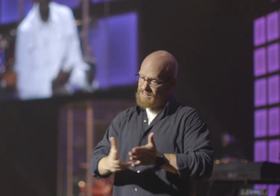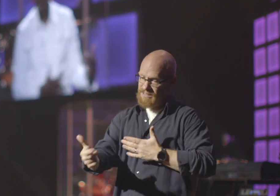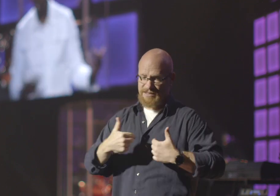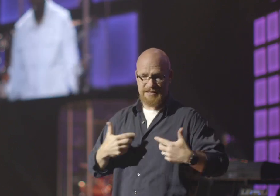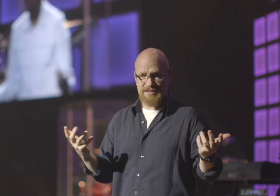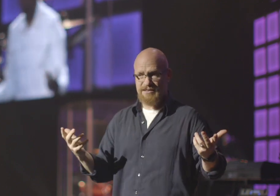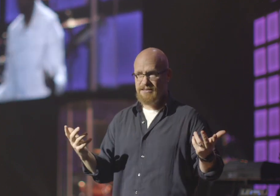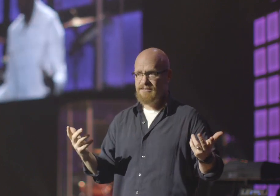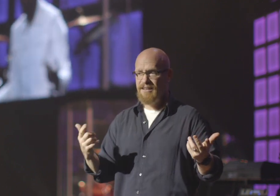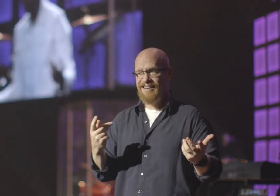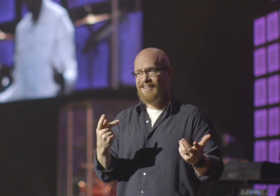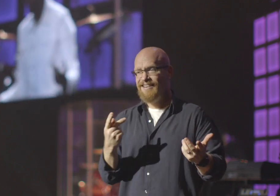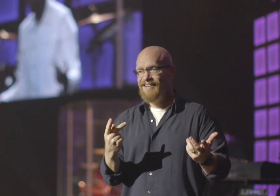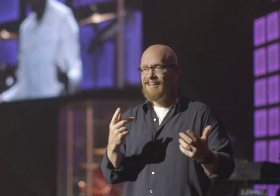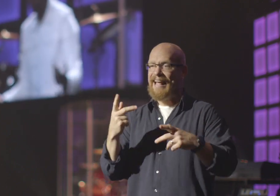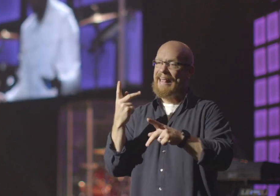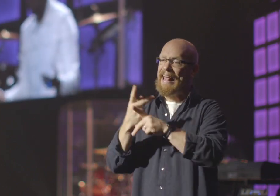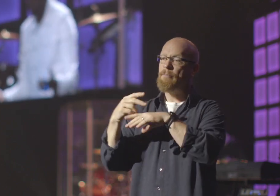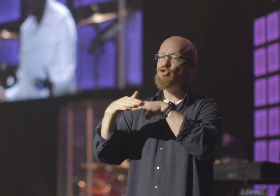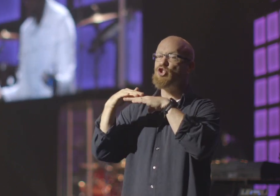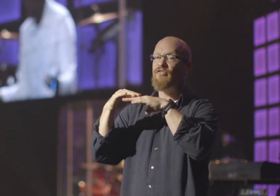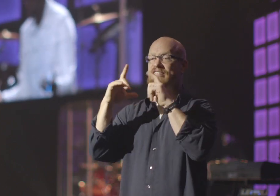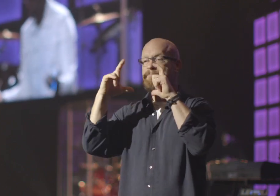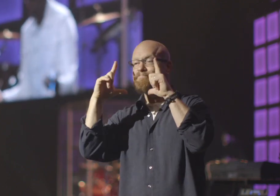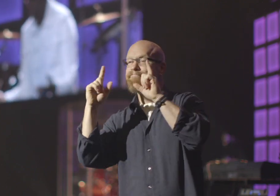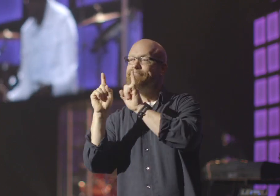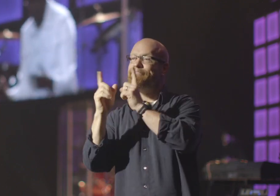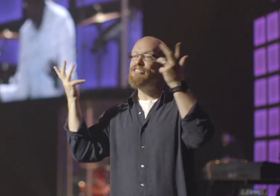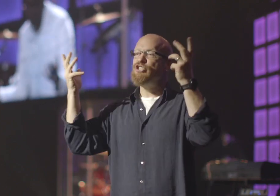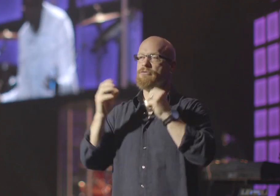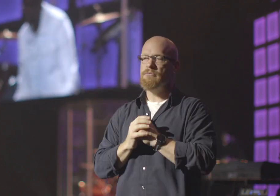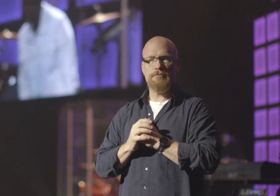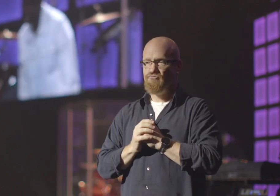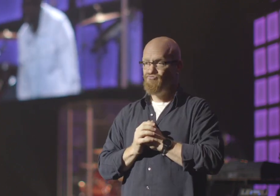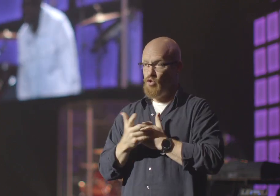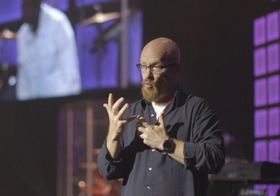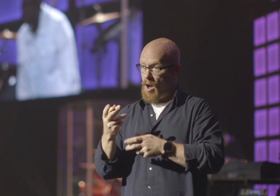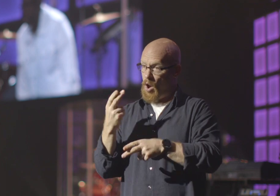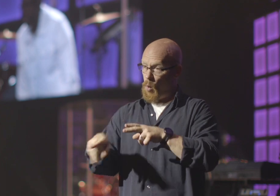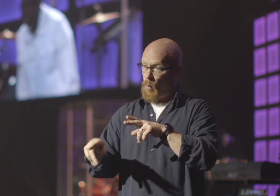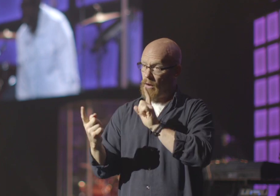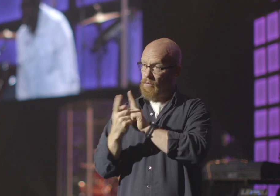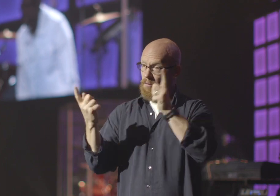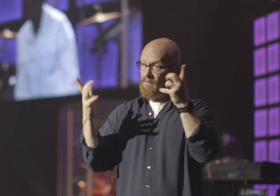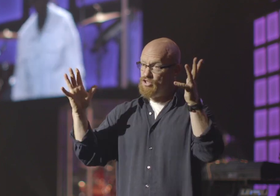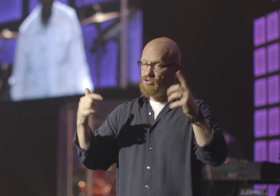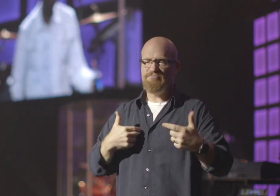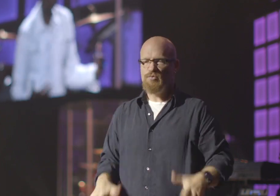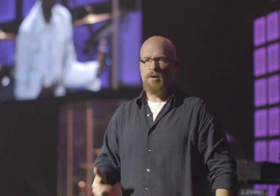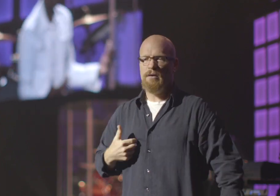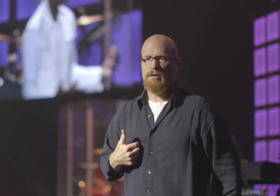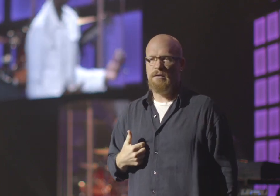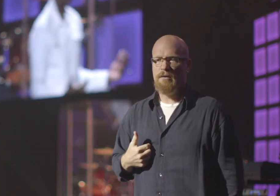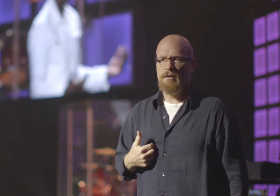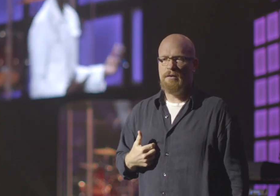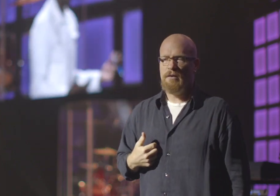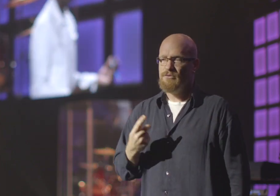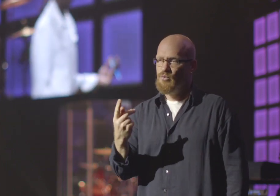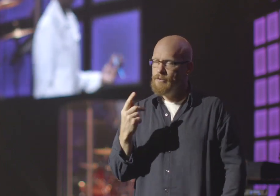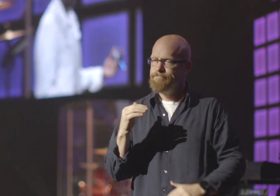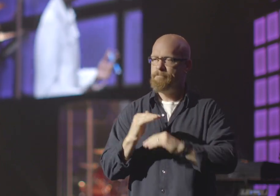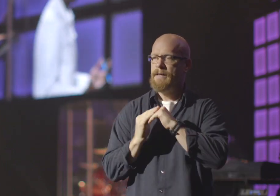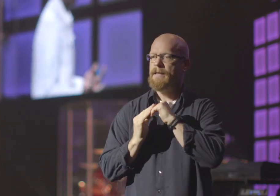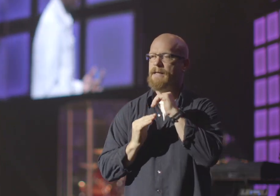so we're not going to have any photo ops. So if this is what you want to do as a photo op, I'm not doing this. So we've been building a